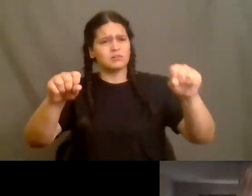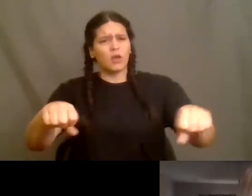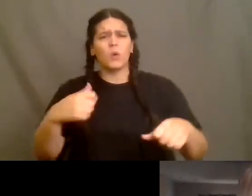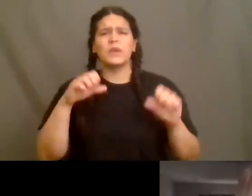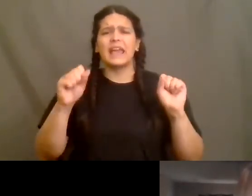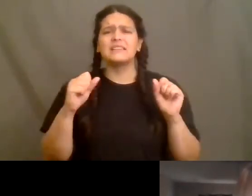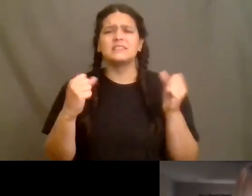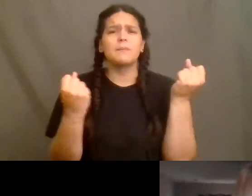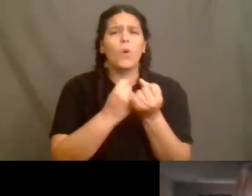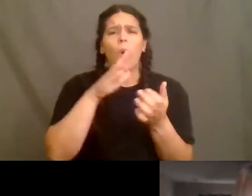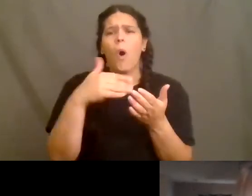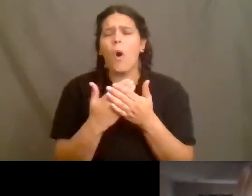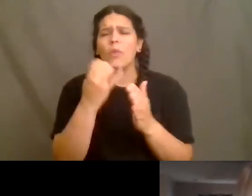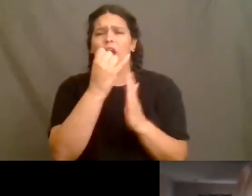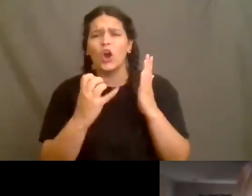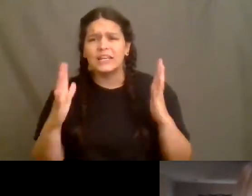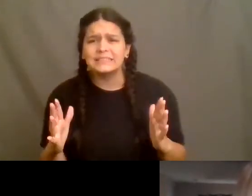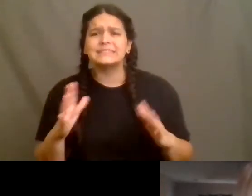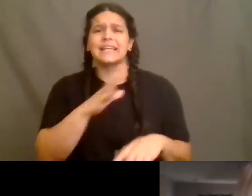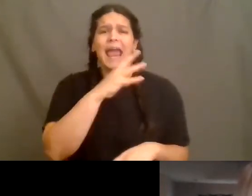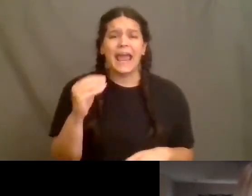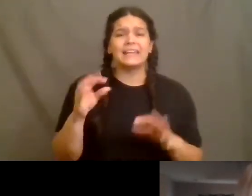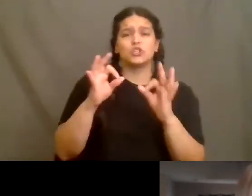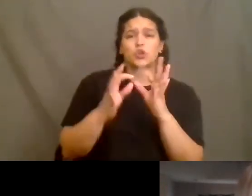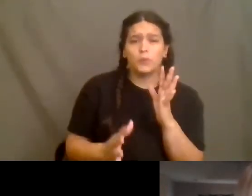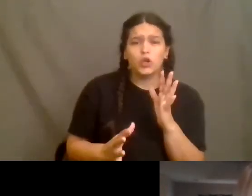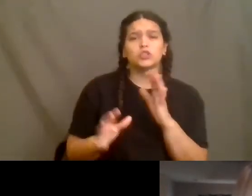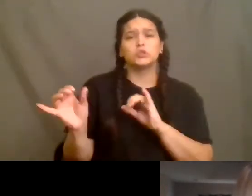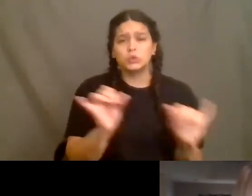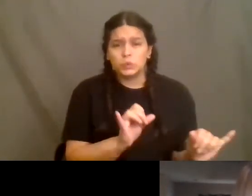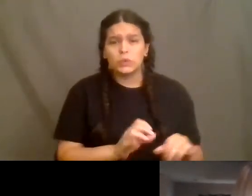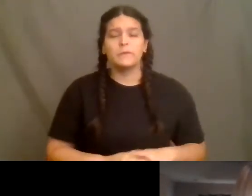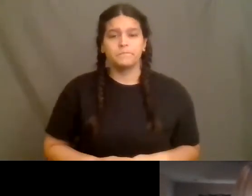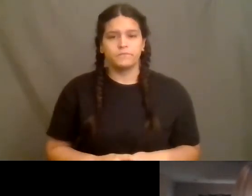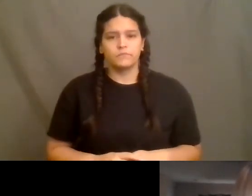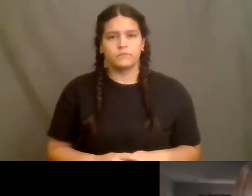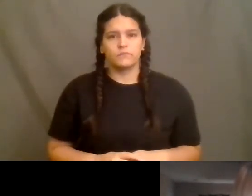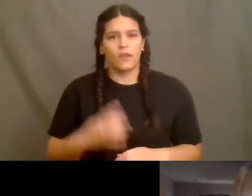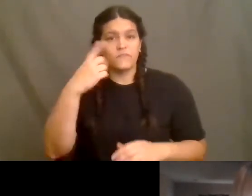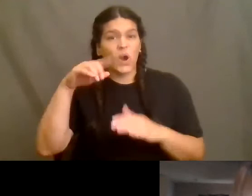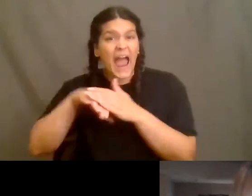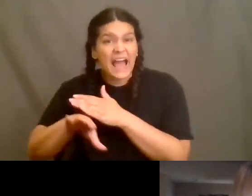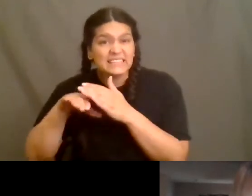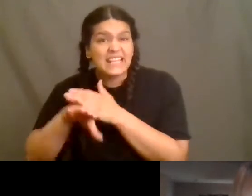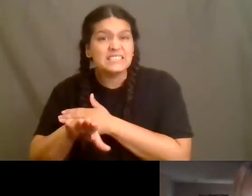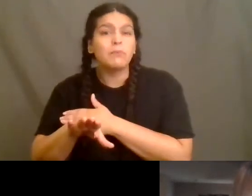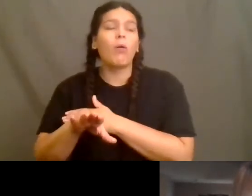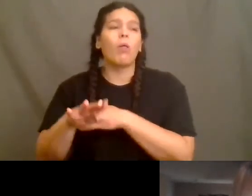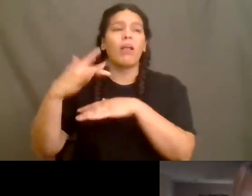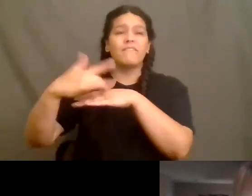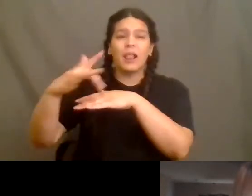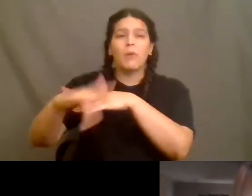the artists as well as the interpreters to make accessible available